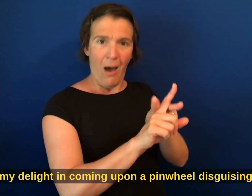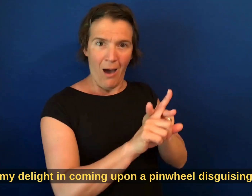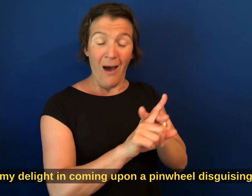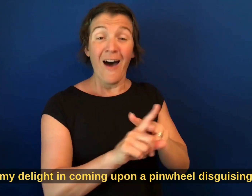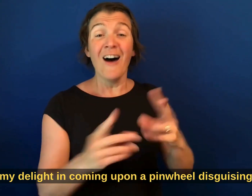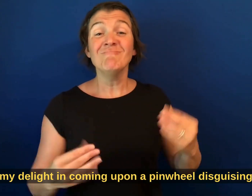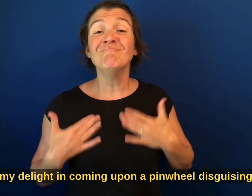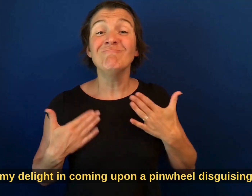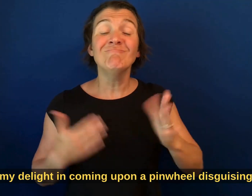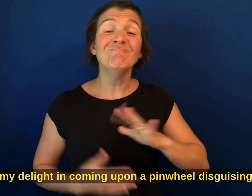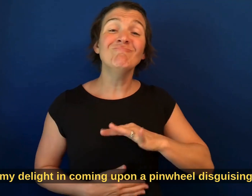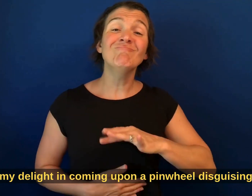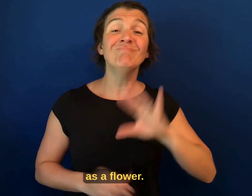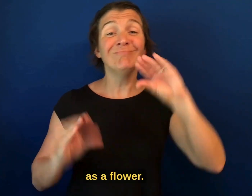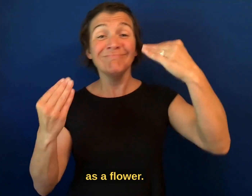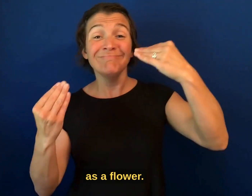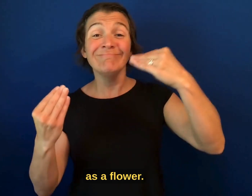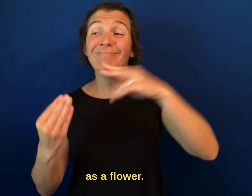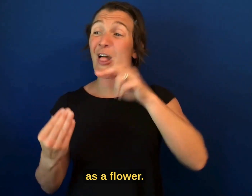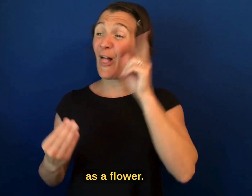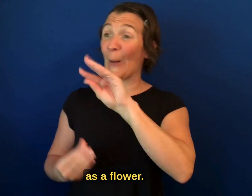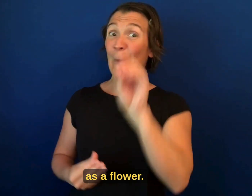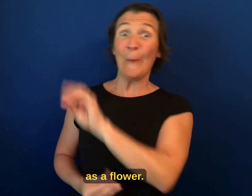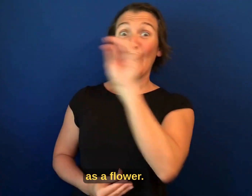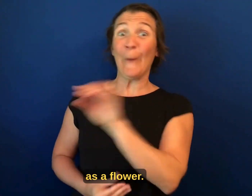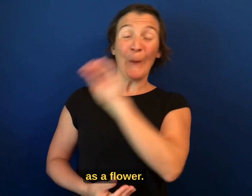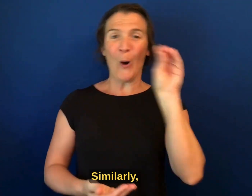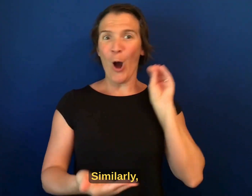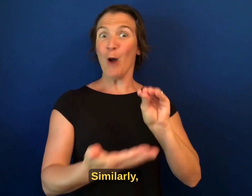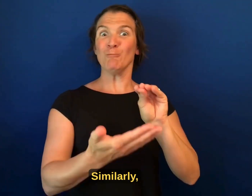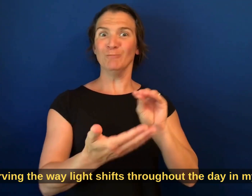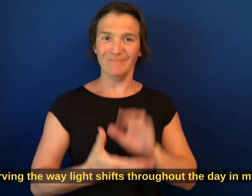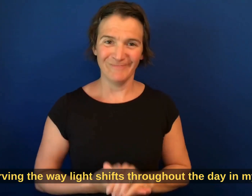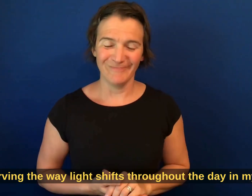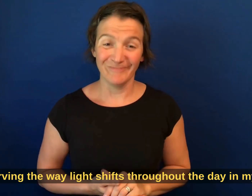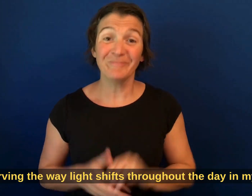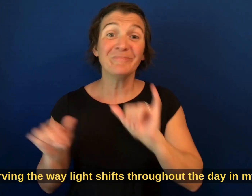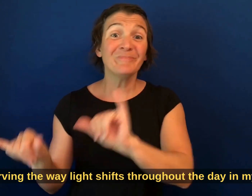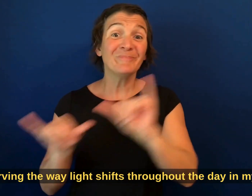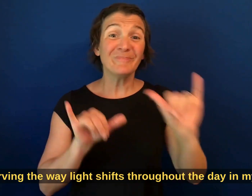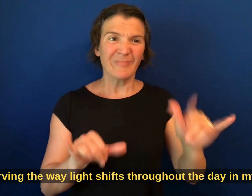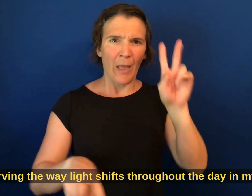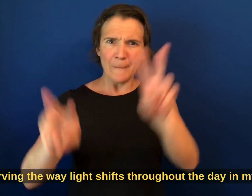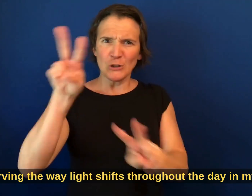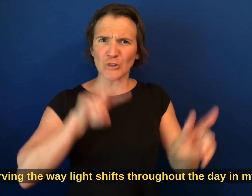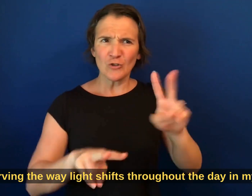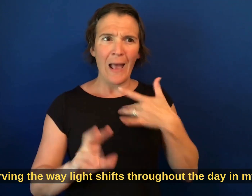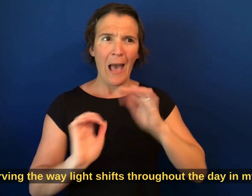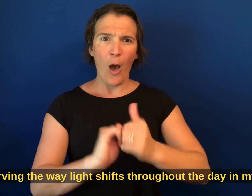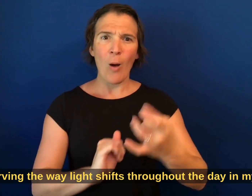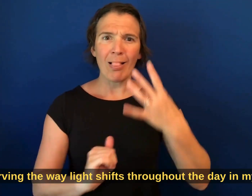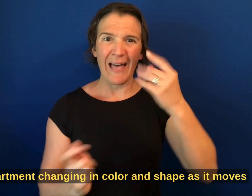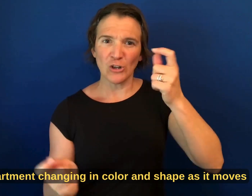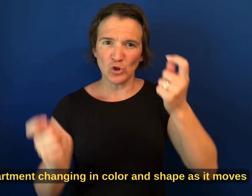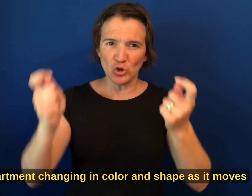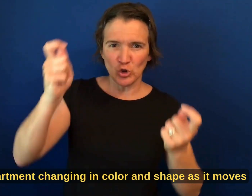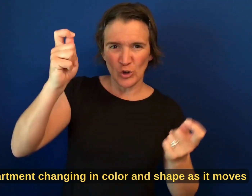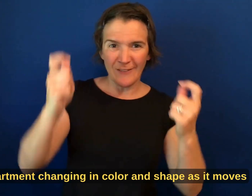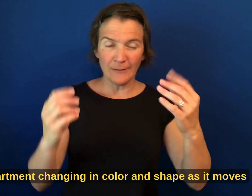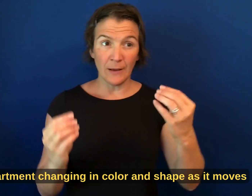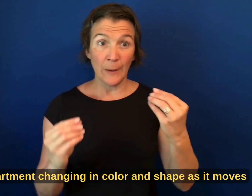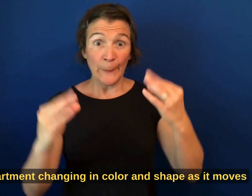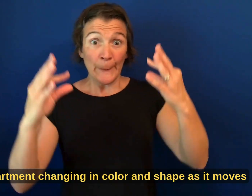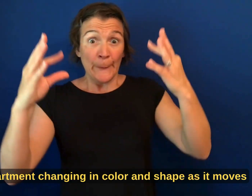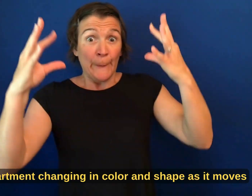in coming upon a pinwheel disguising as a flower. Similarly, observing the way light shifts throughout the day in my